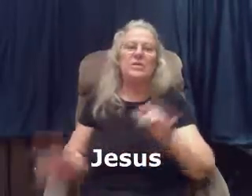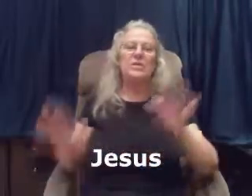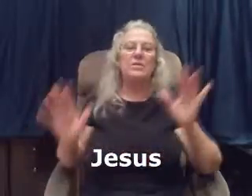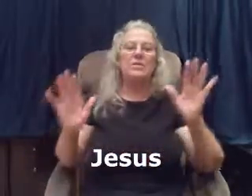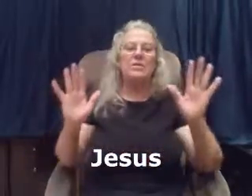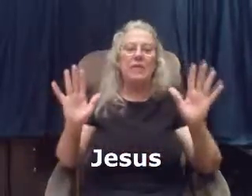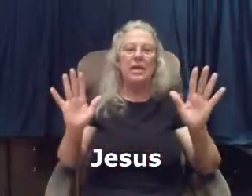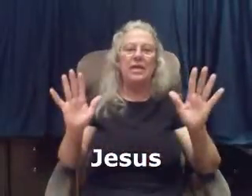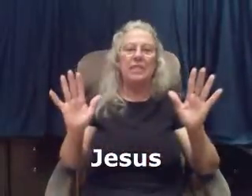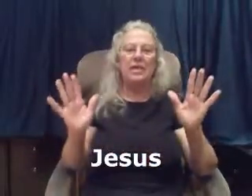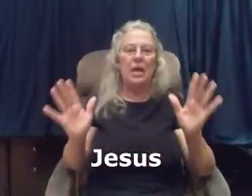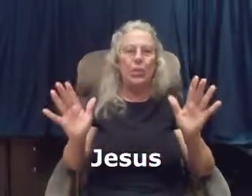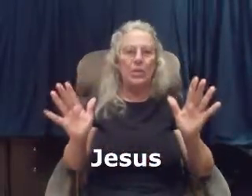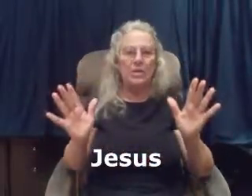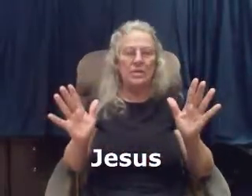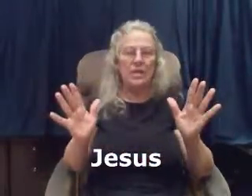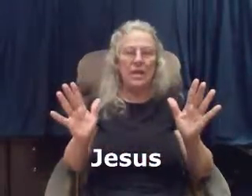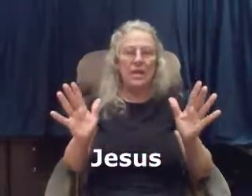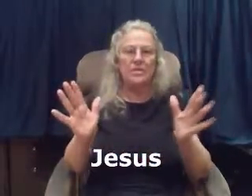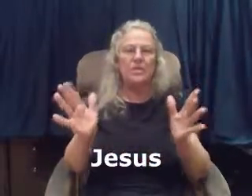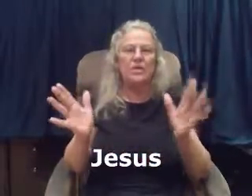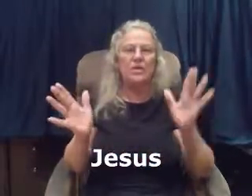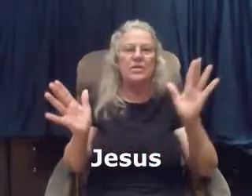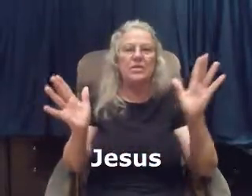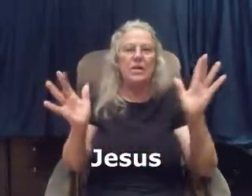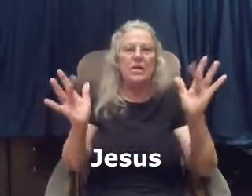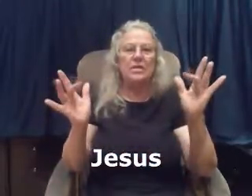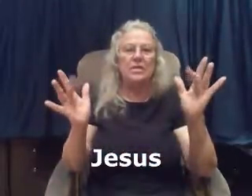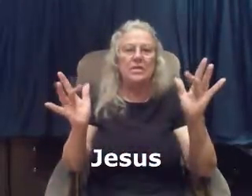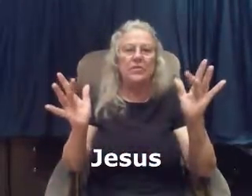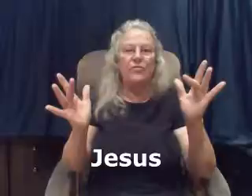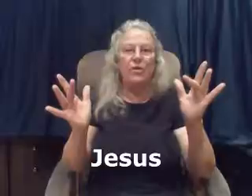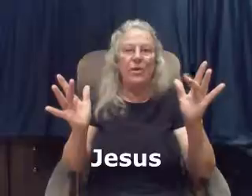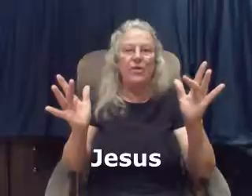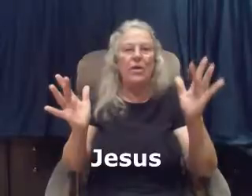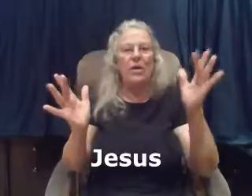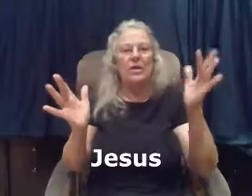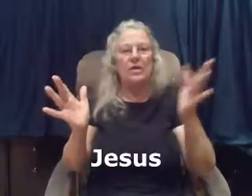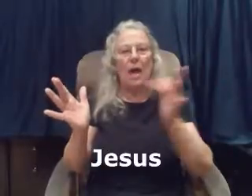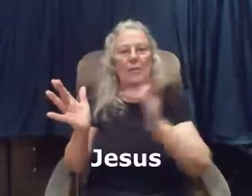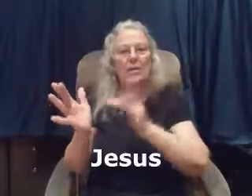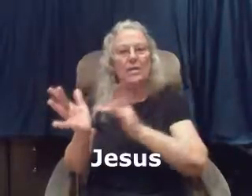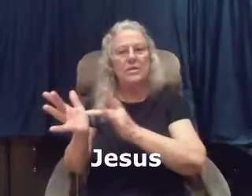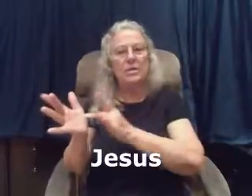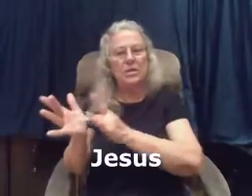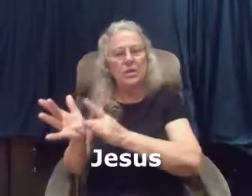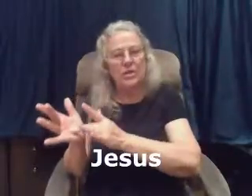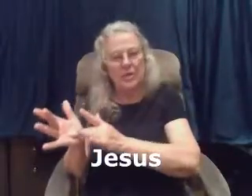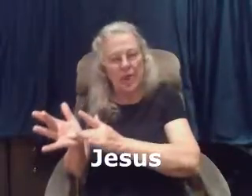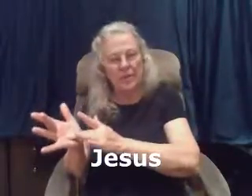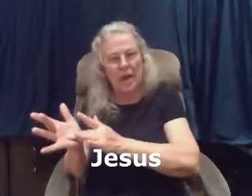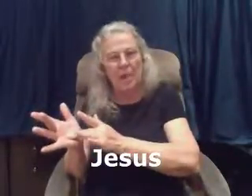Jesus, think of the nail prints in the hands of Jesus. Center finger, dominant, touching the